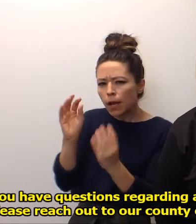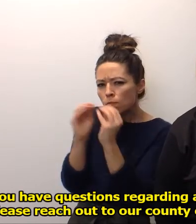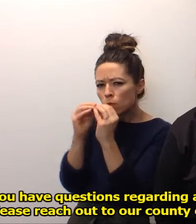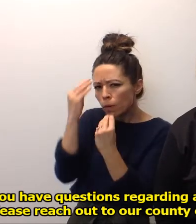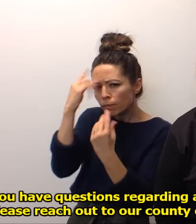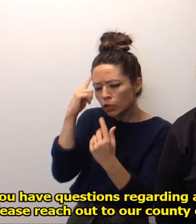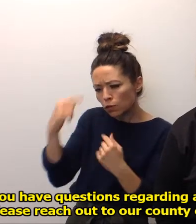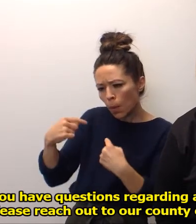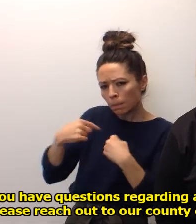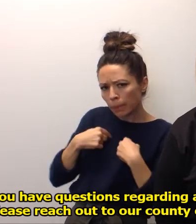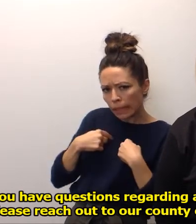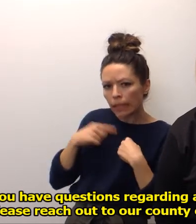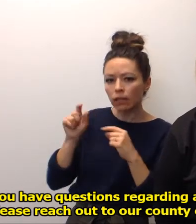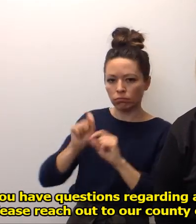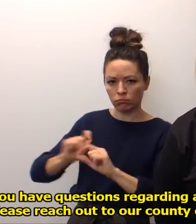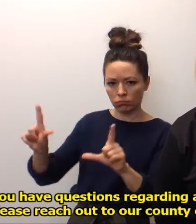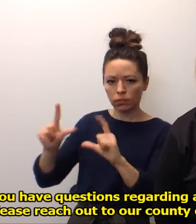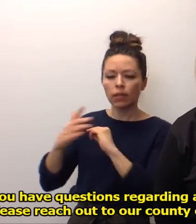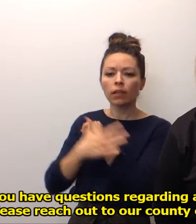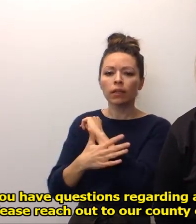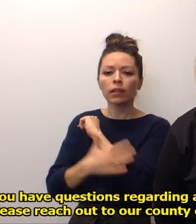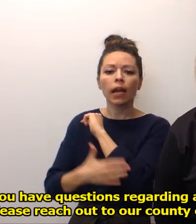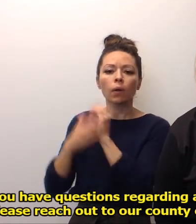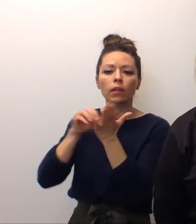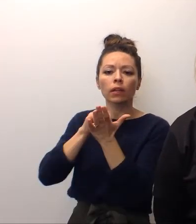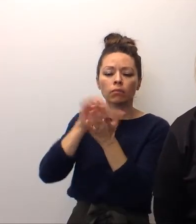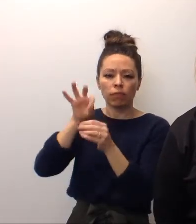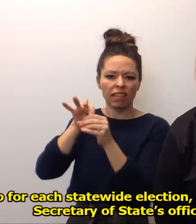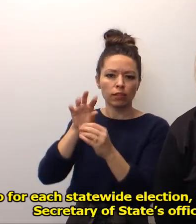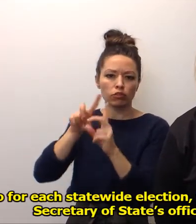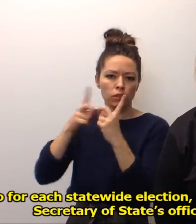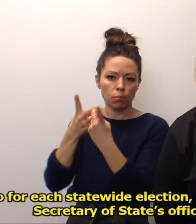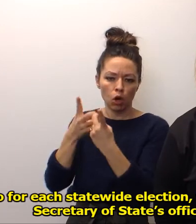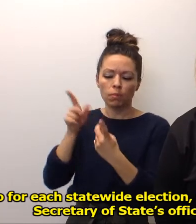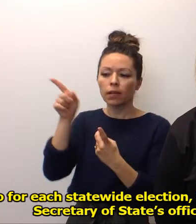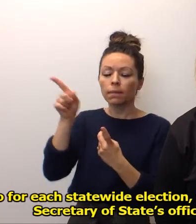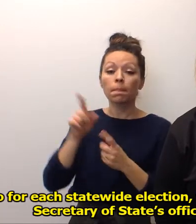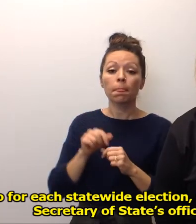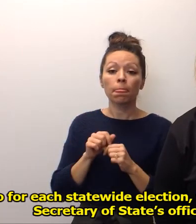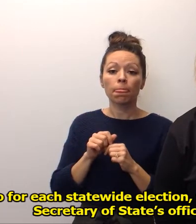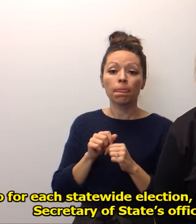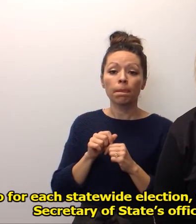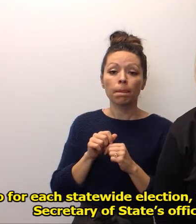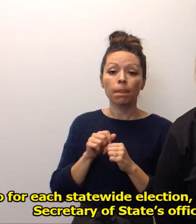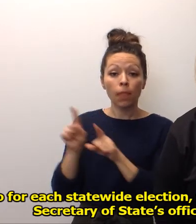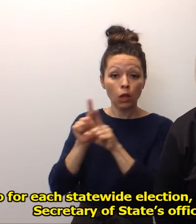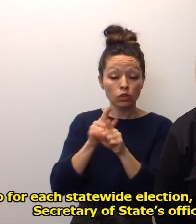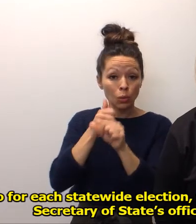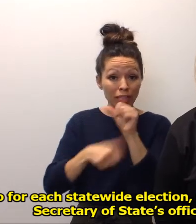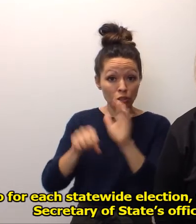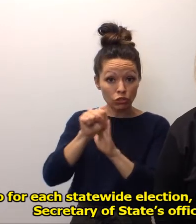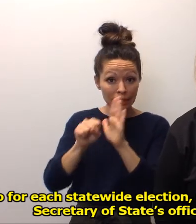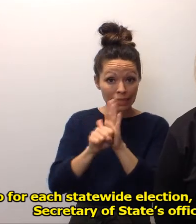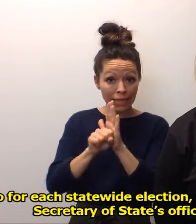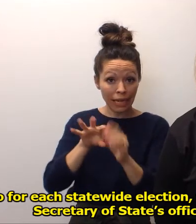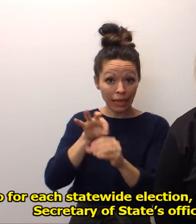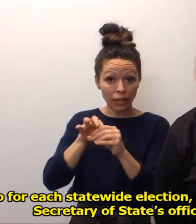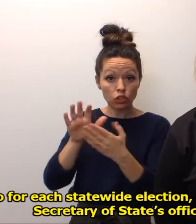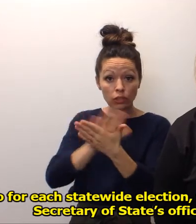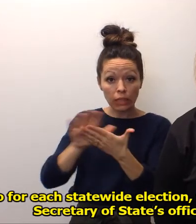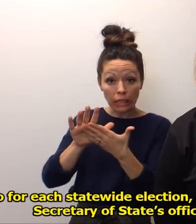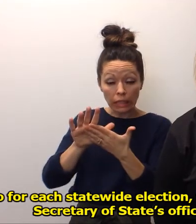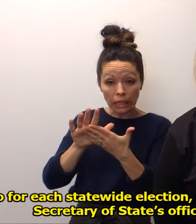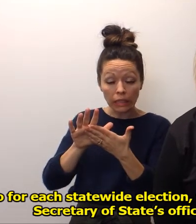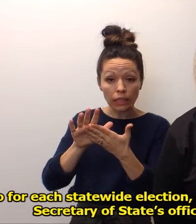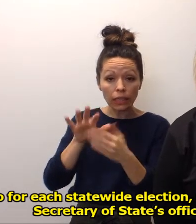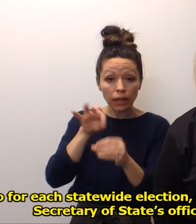voting, please reach out to our County Elections Department. Also, for each statewide election, the Clean Elections and